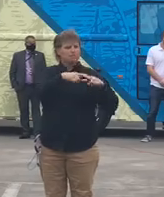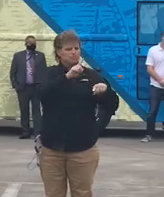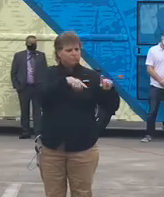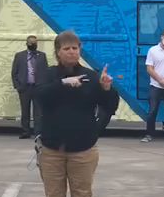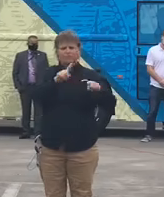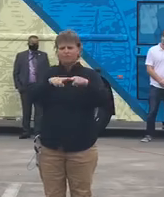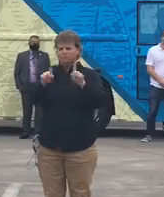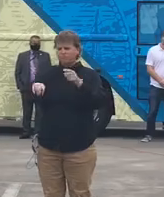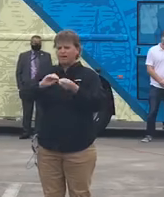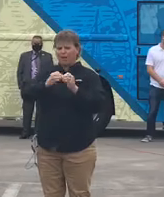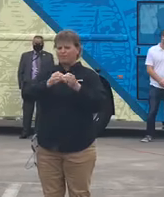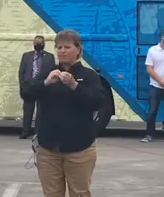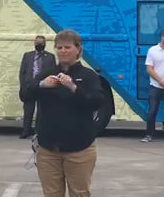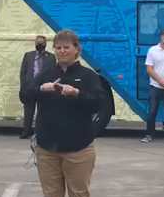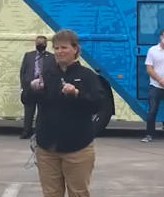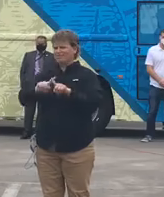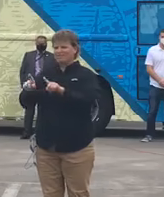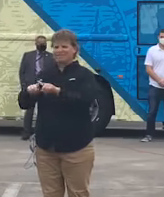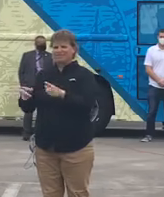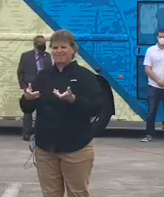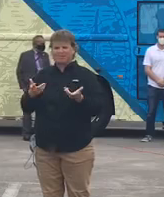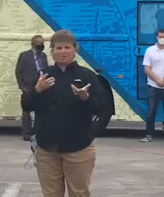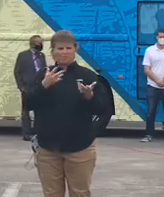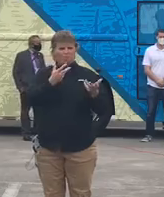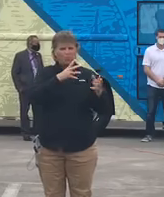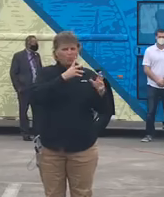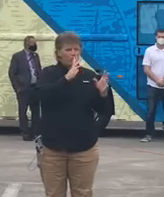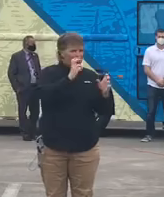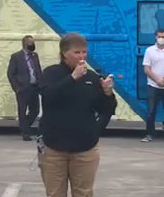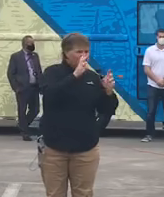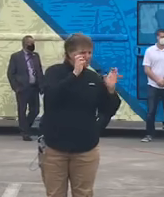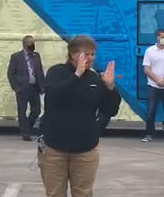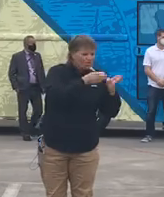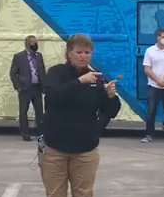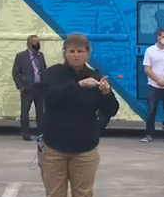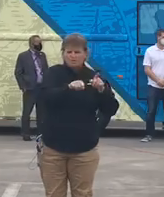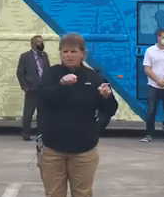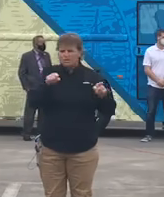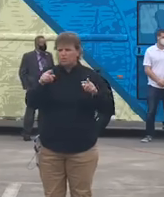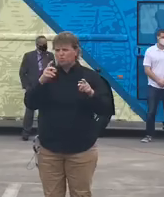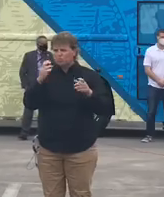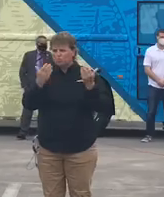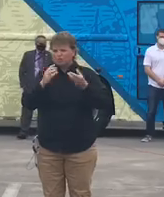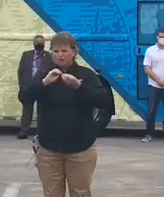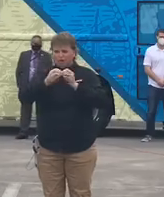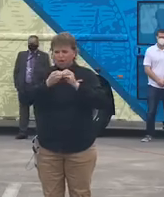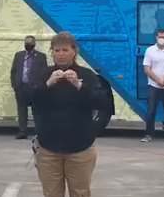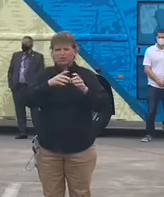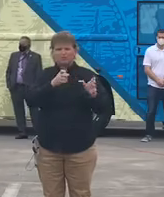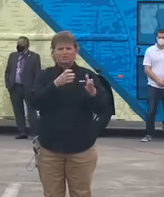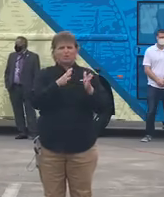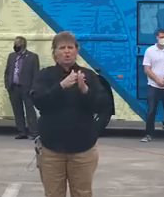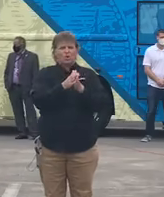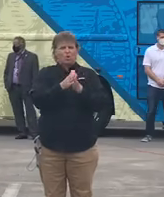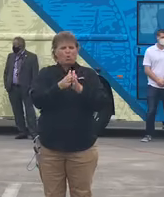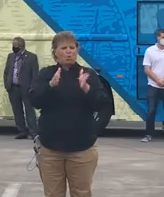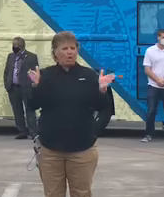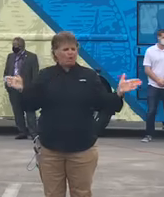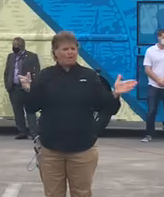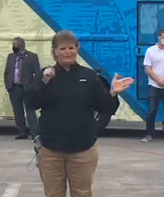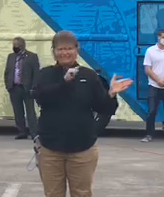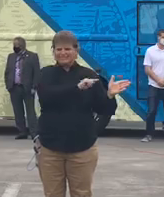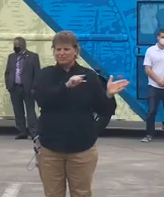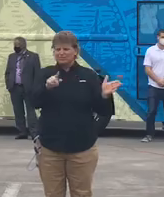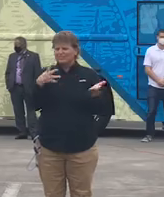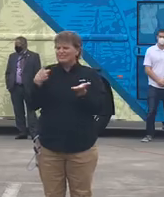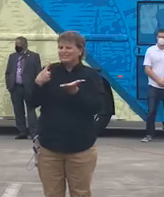think we basically had just looked at the general trends and then talked to all the local officials, and they just basically were saying, you know, we